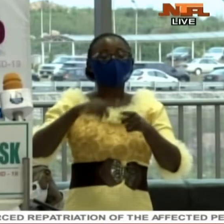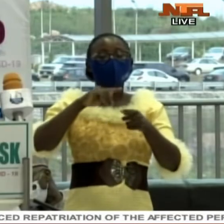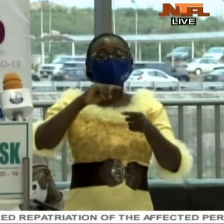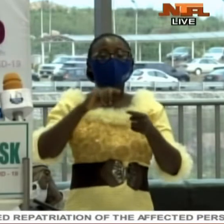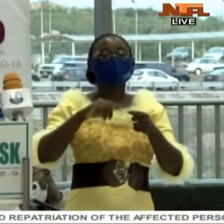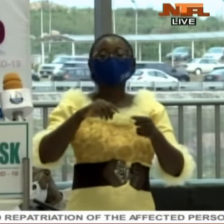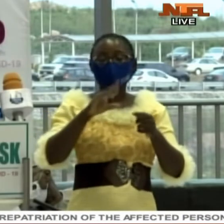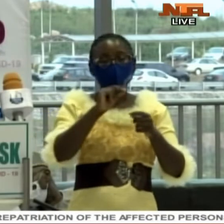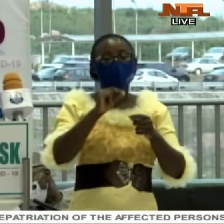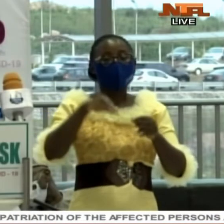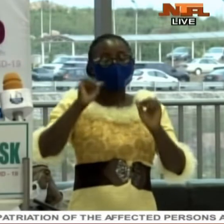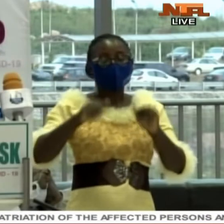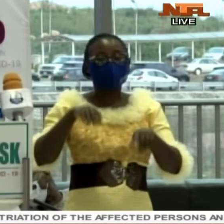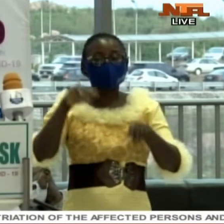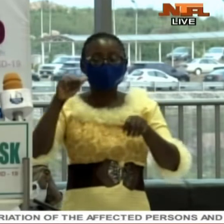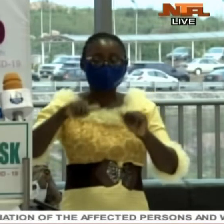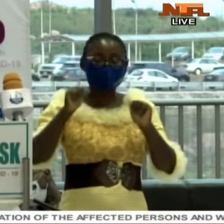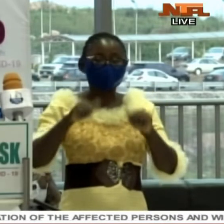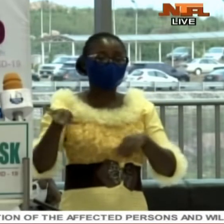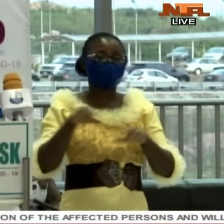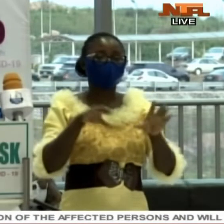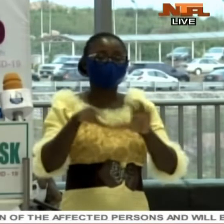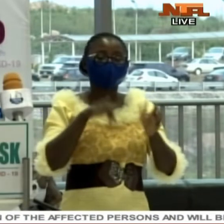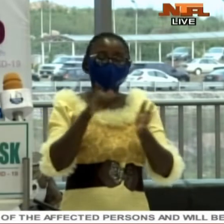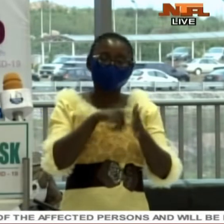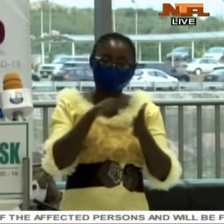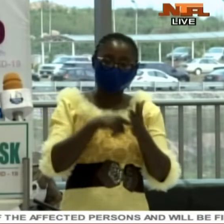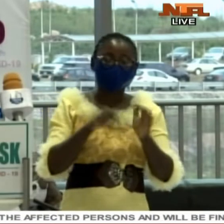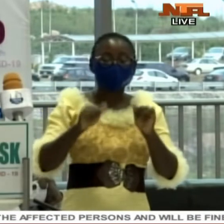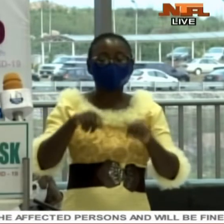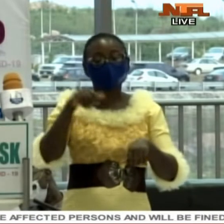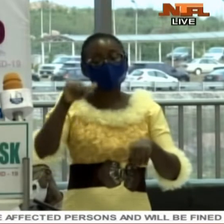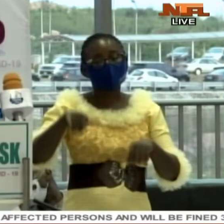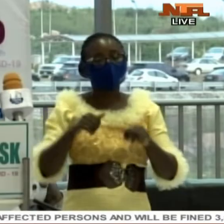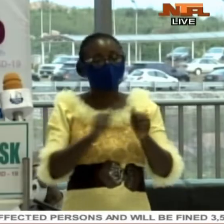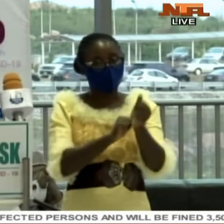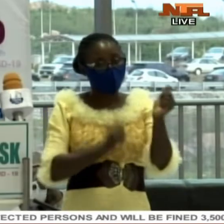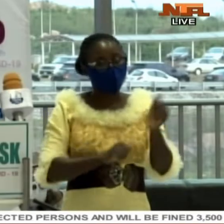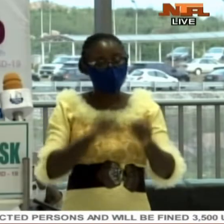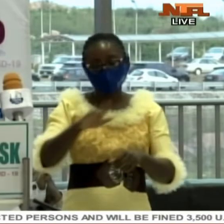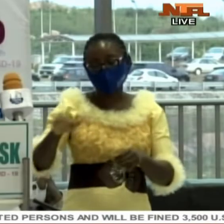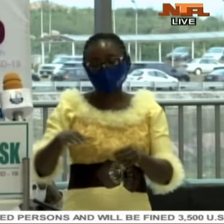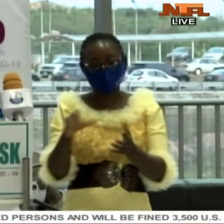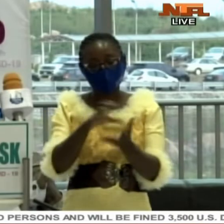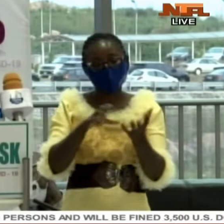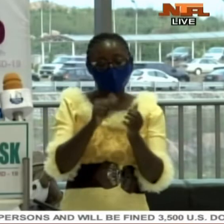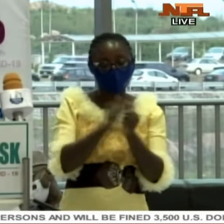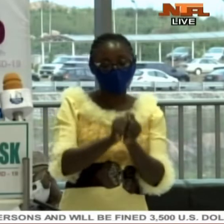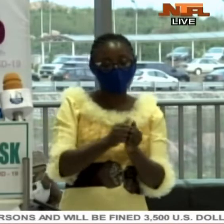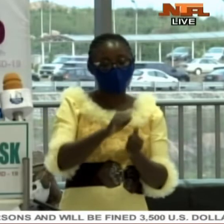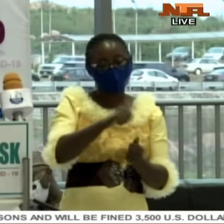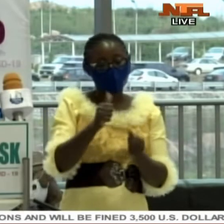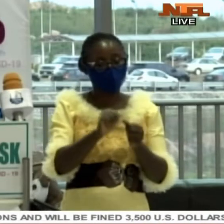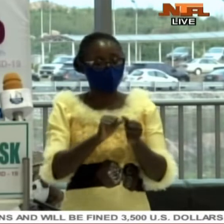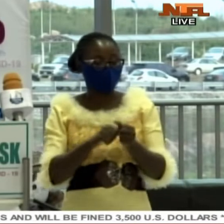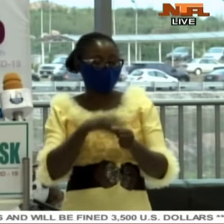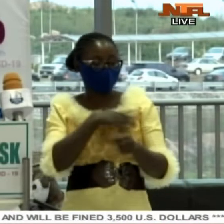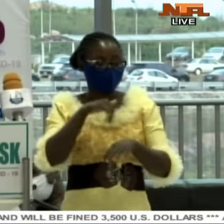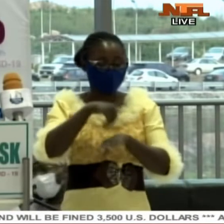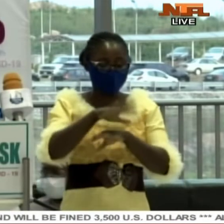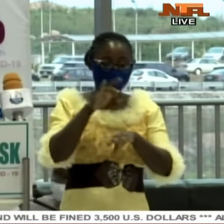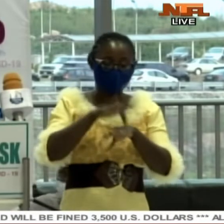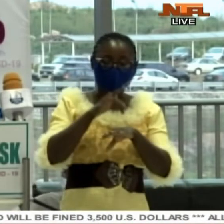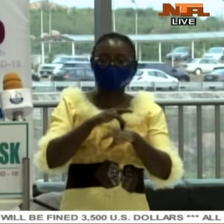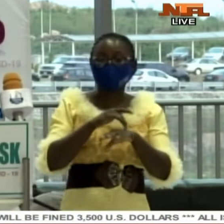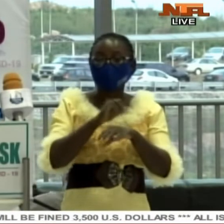they strengthen physical distancing? Can they avoid the children mixing with each other and exchanging viruses, etc.?